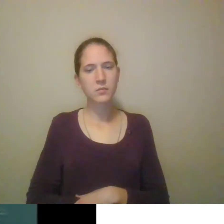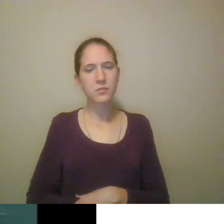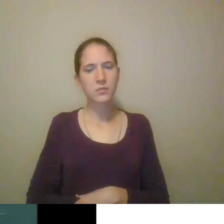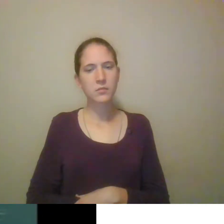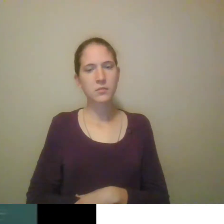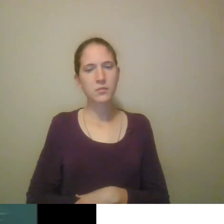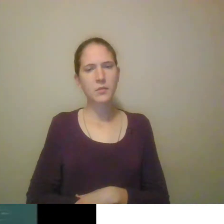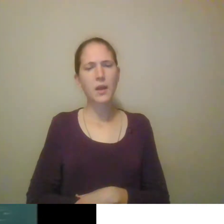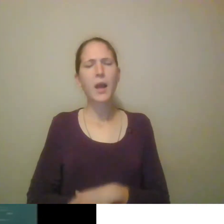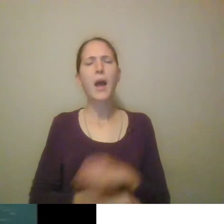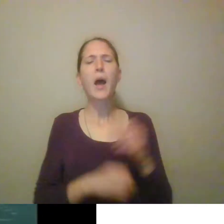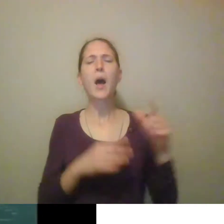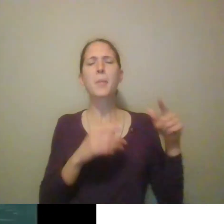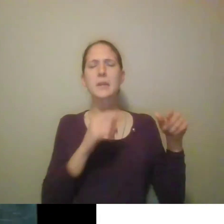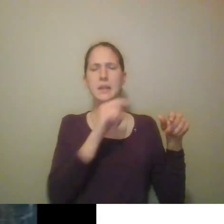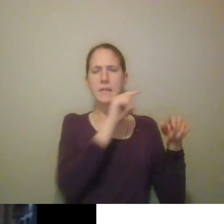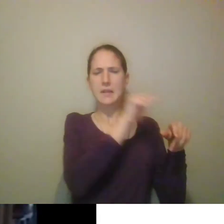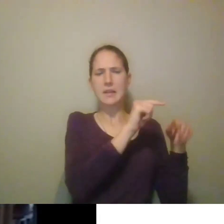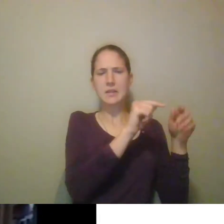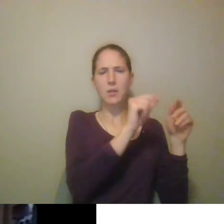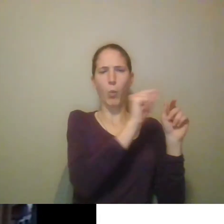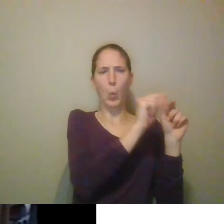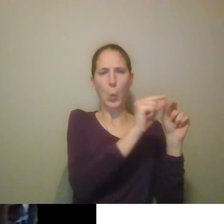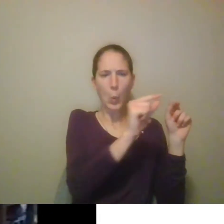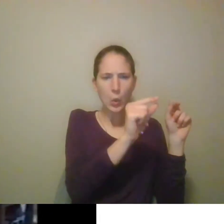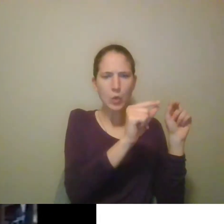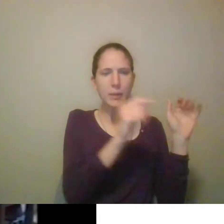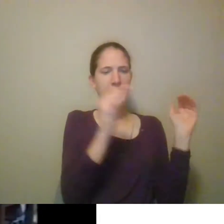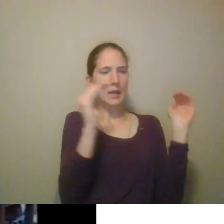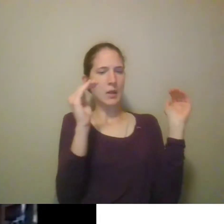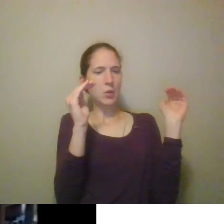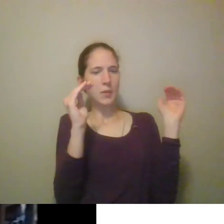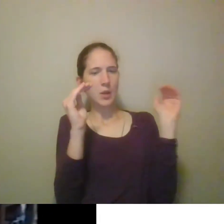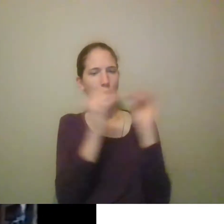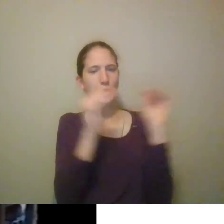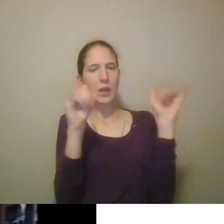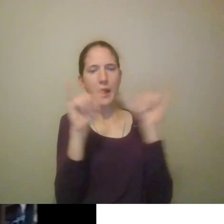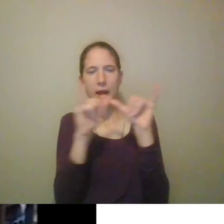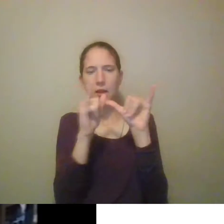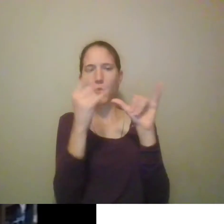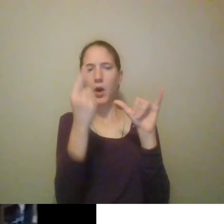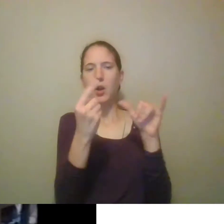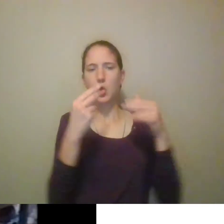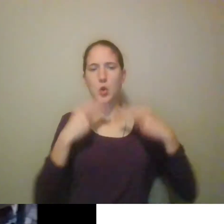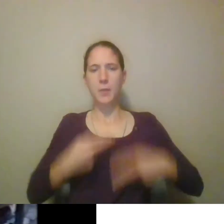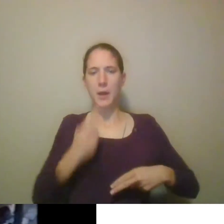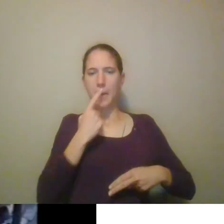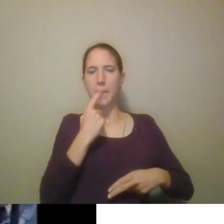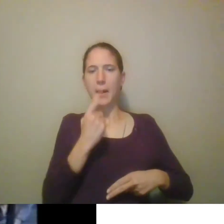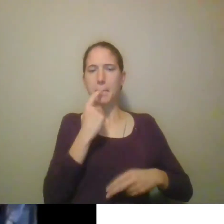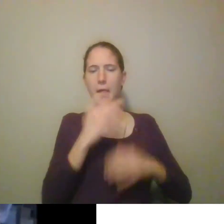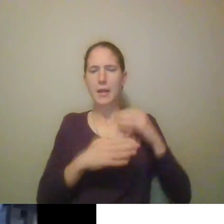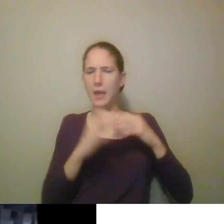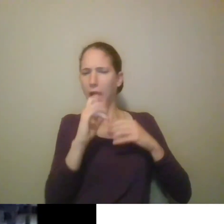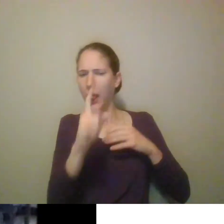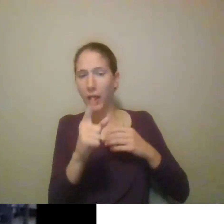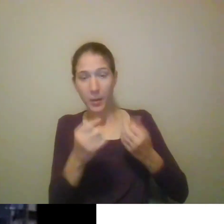these would it take end to end to go the length of one human red blood cell?